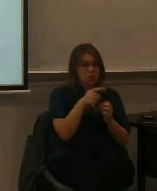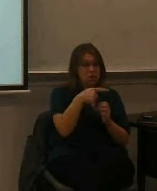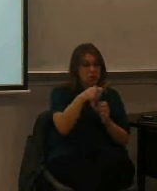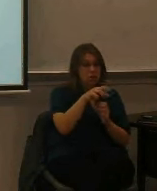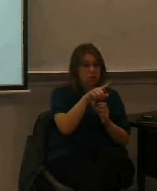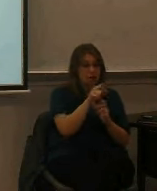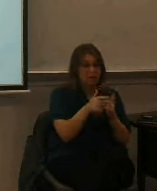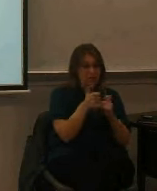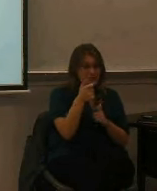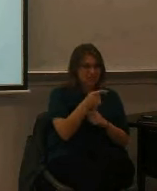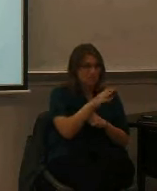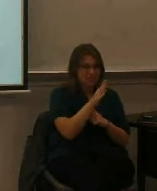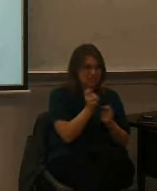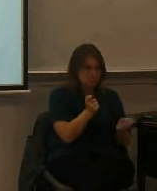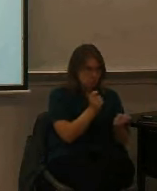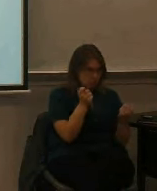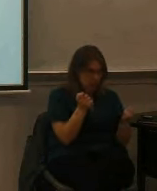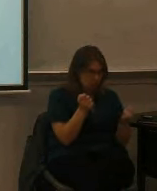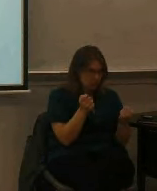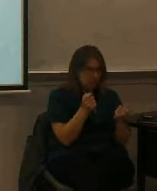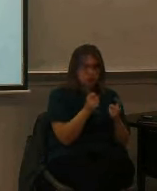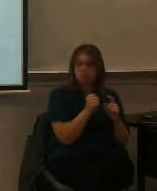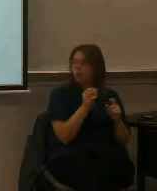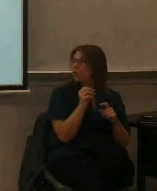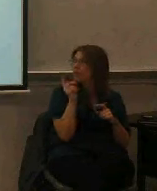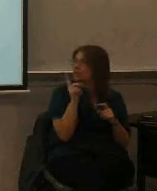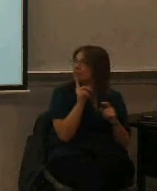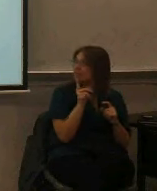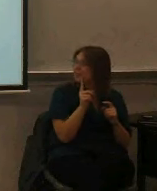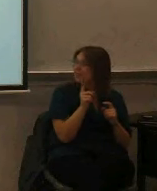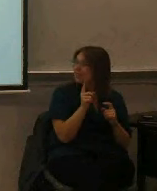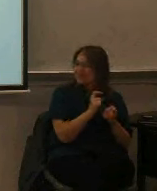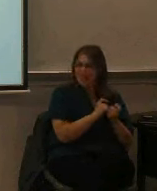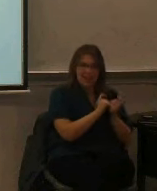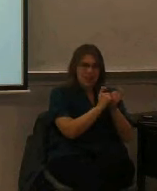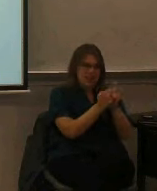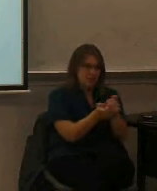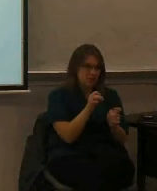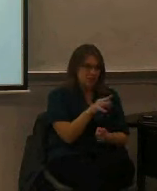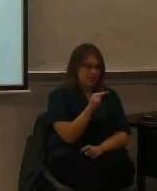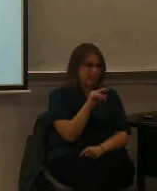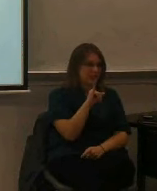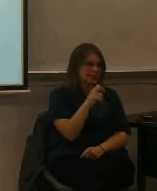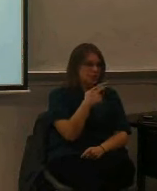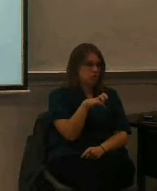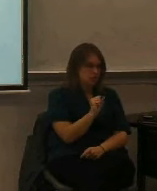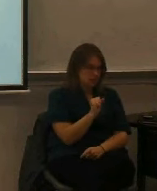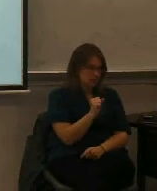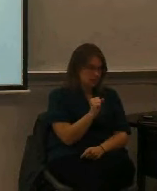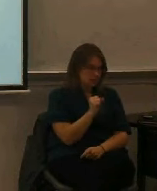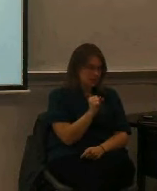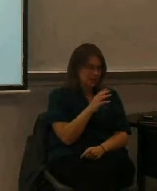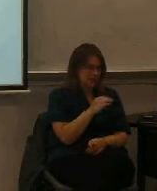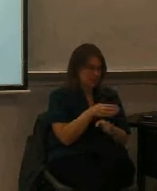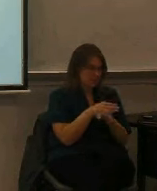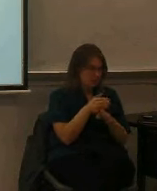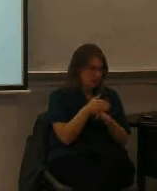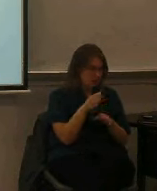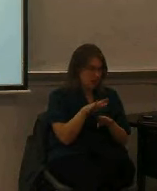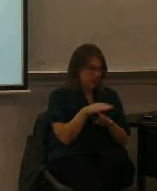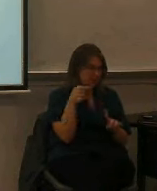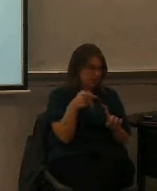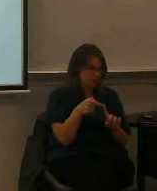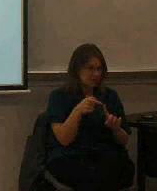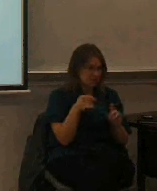solution, you're never going to win. Right? So this is basically evolution of niches, if you want to think of it that way, and specialization on